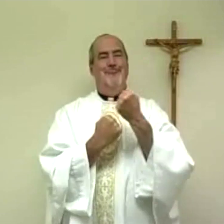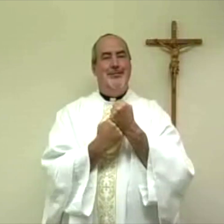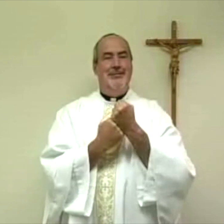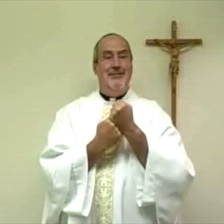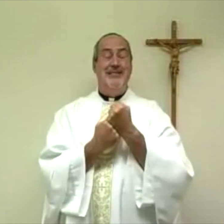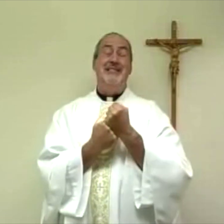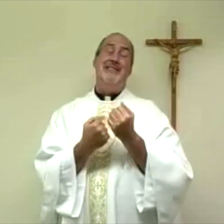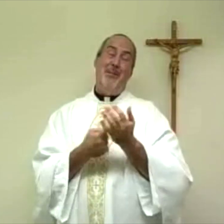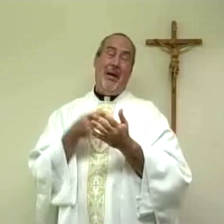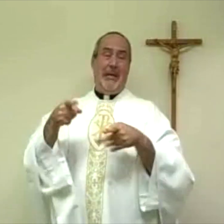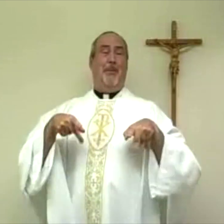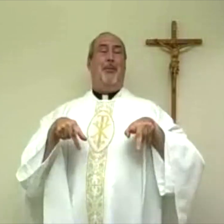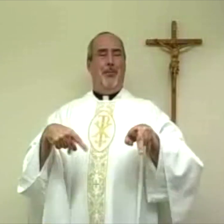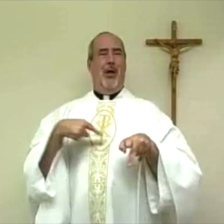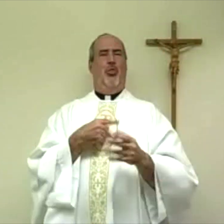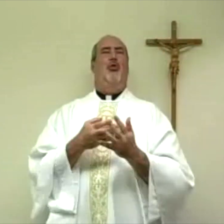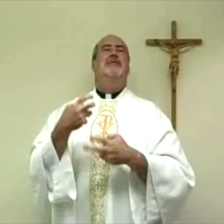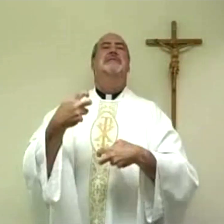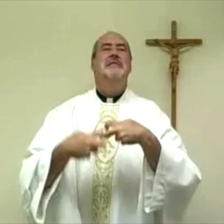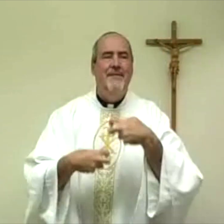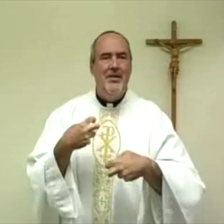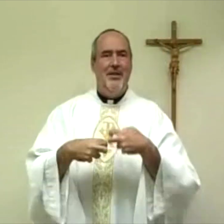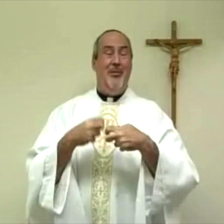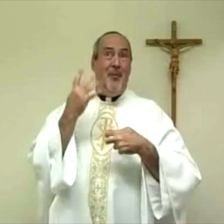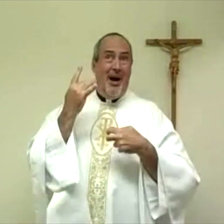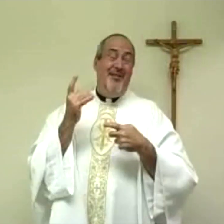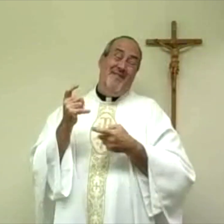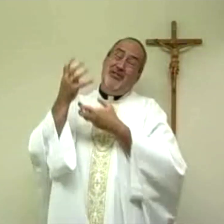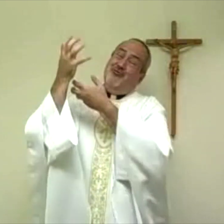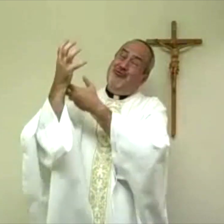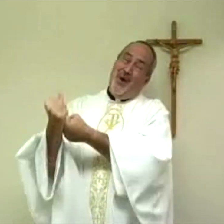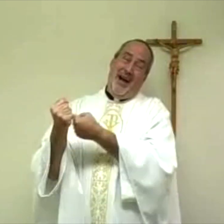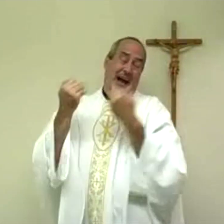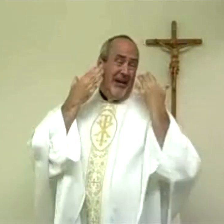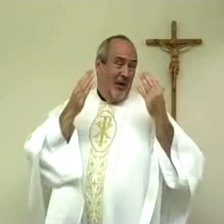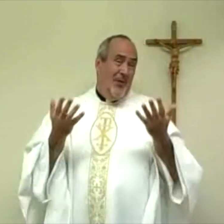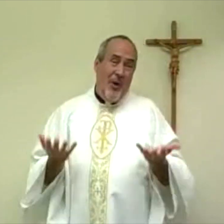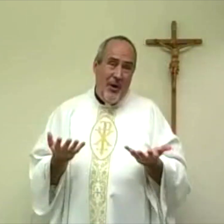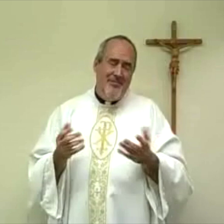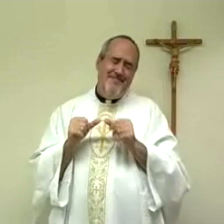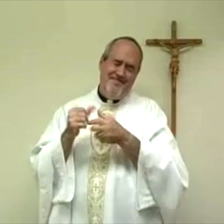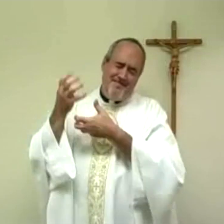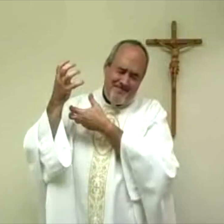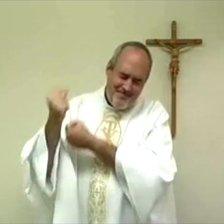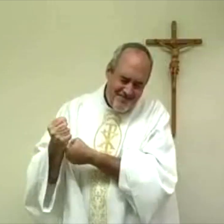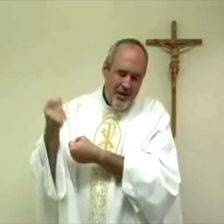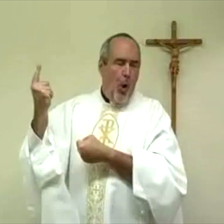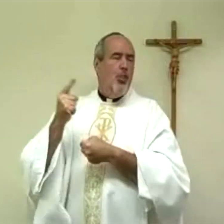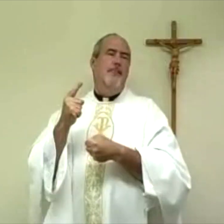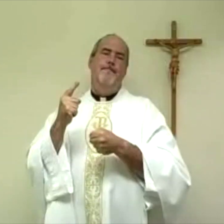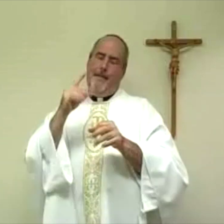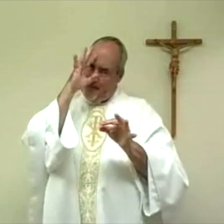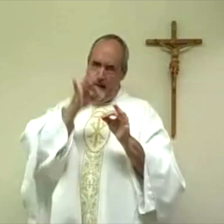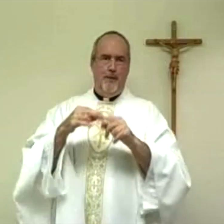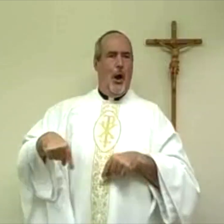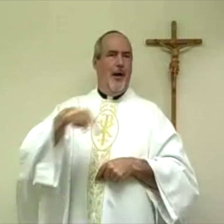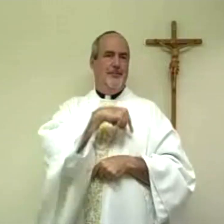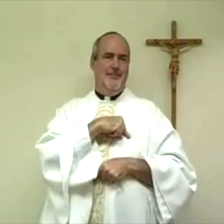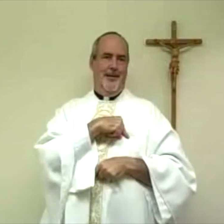Yes, sometimes, He supports us and it's very comfortable, and other times it's not comfortable, but we have to trust Him